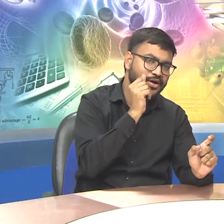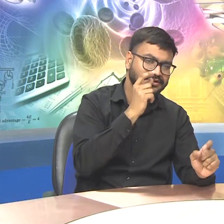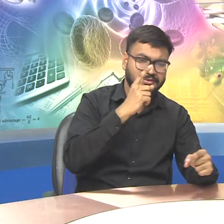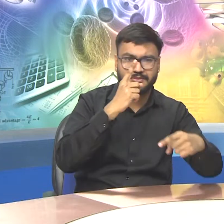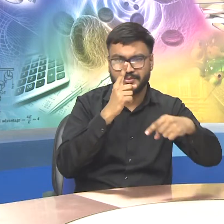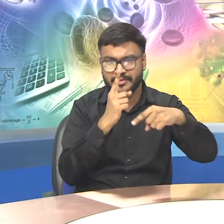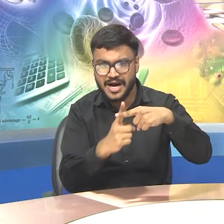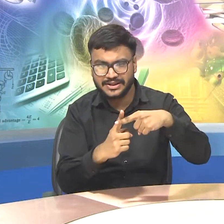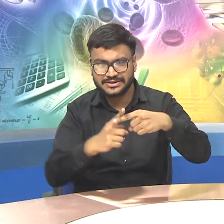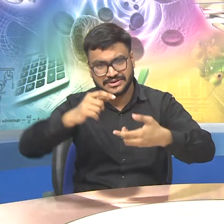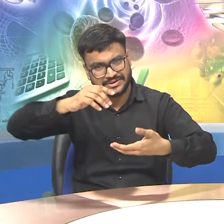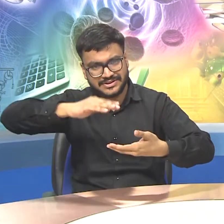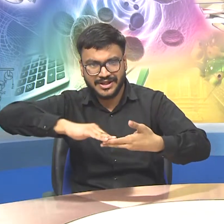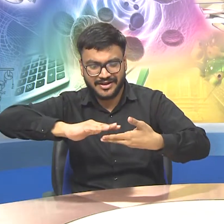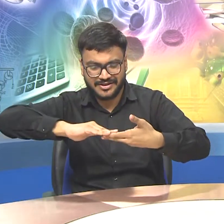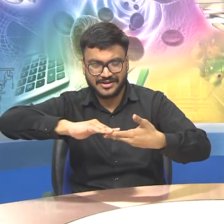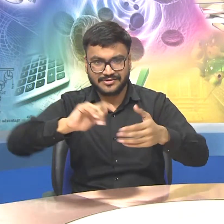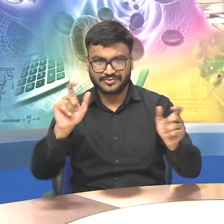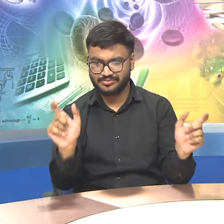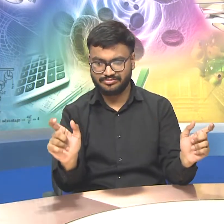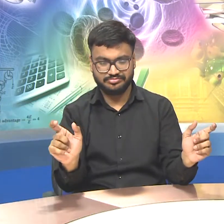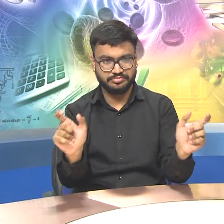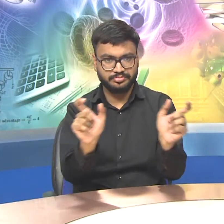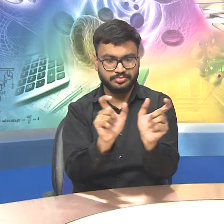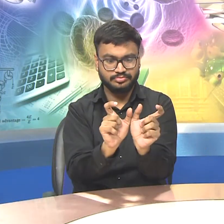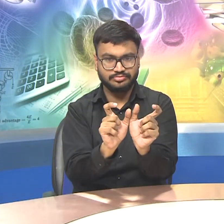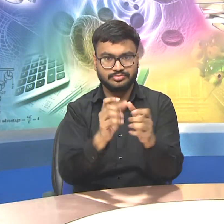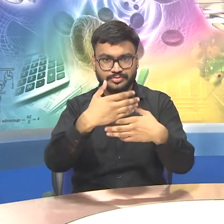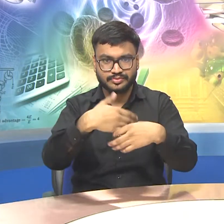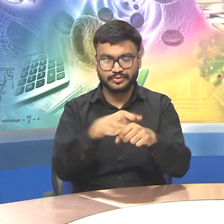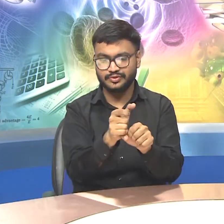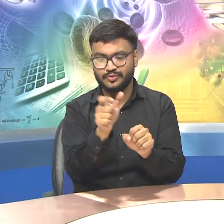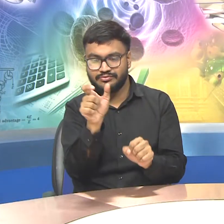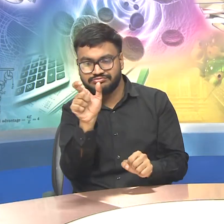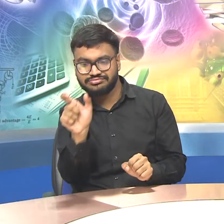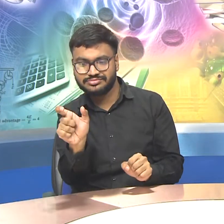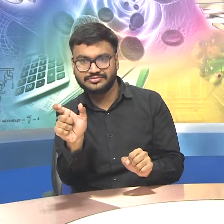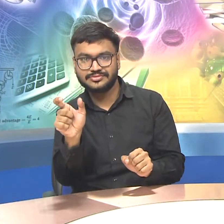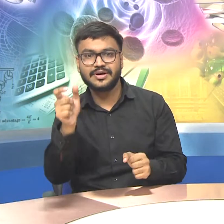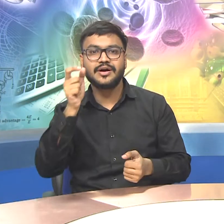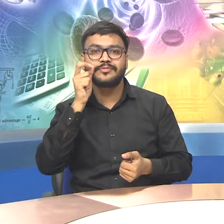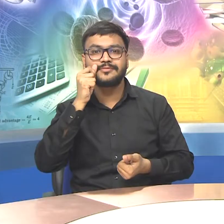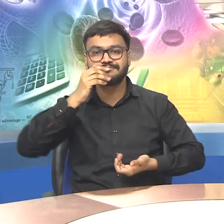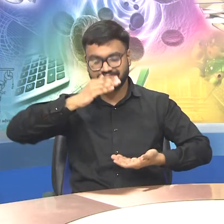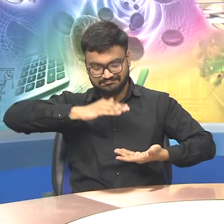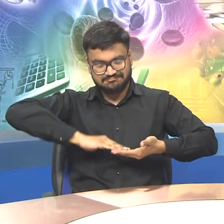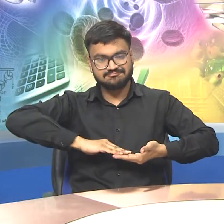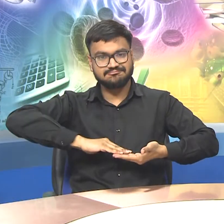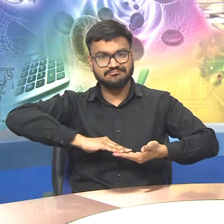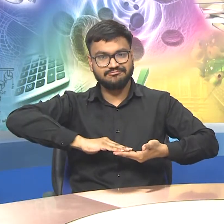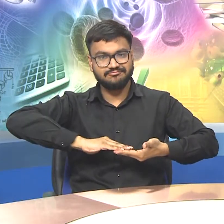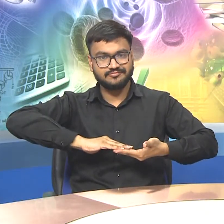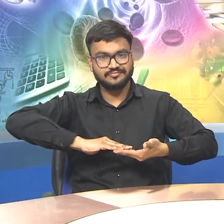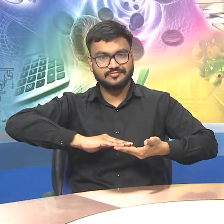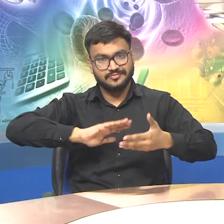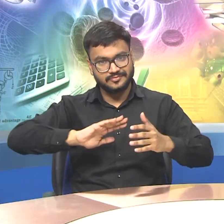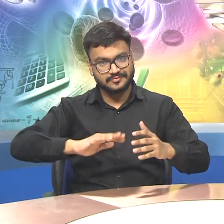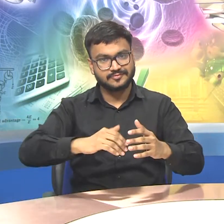The first sign will be the male and the last but not least the second sign will be the marry.